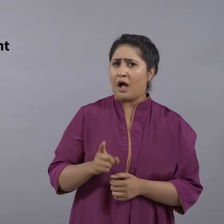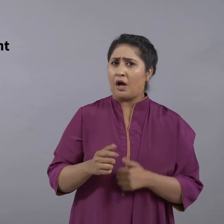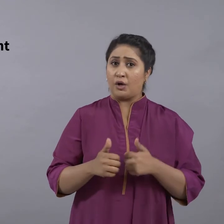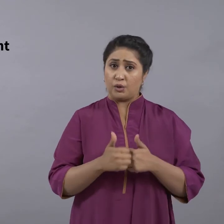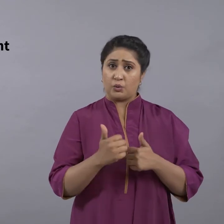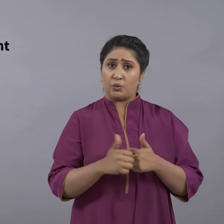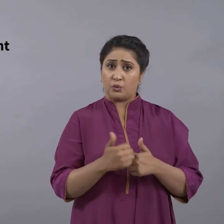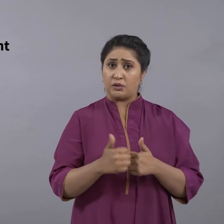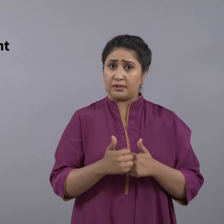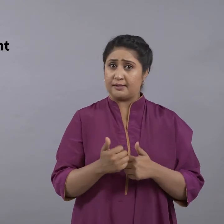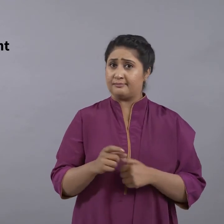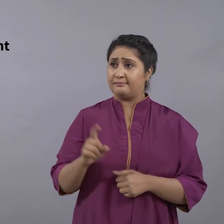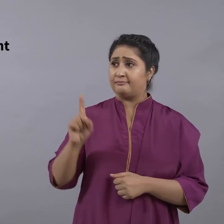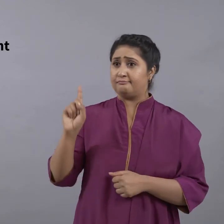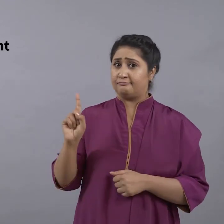Sample 1. Sentences.